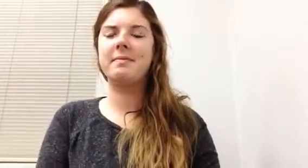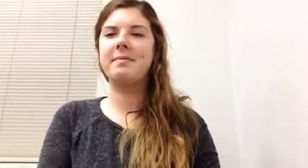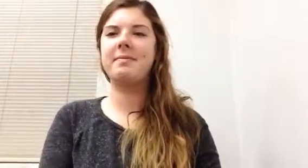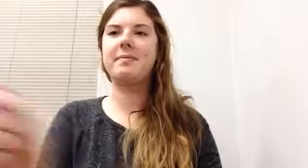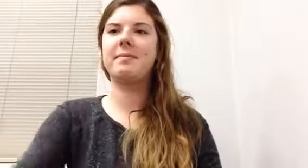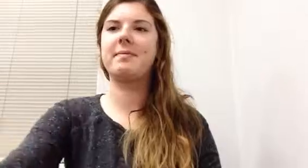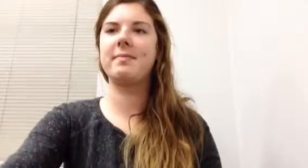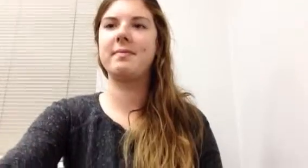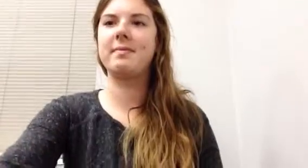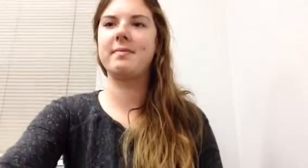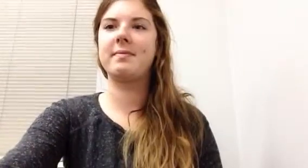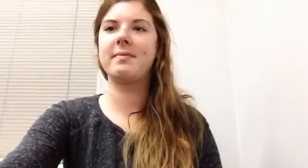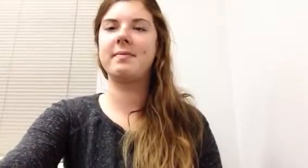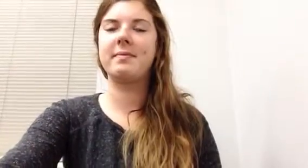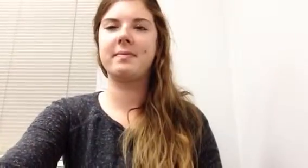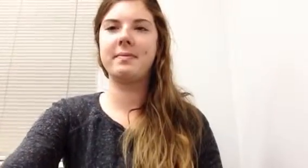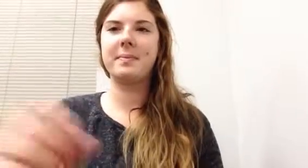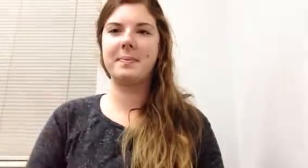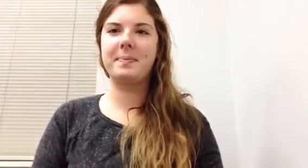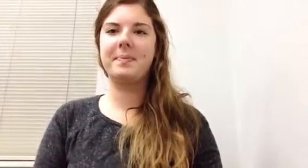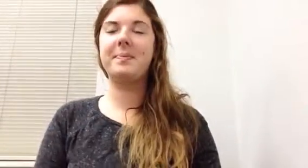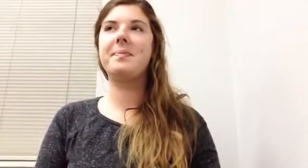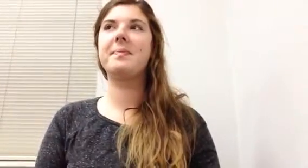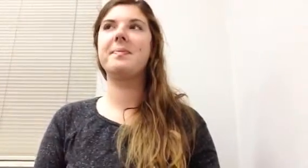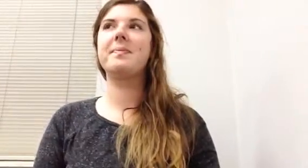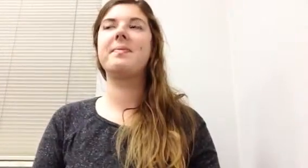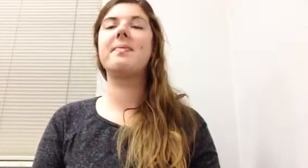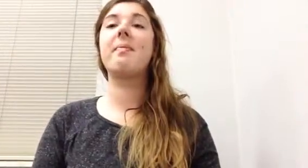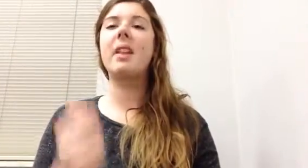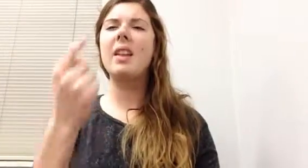according to their mental illness? Or is there something about living down on the bottom that makes you crazy?